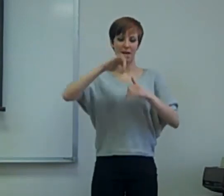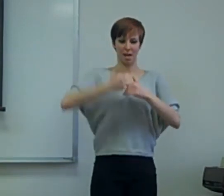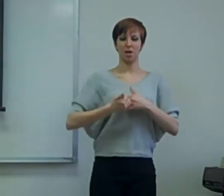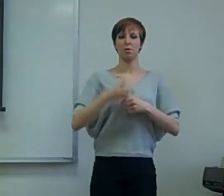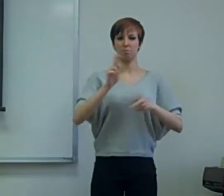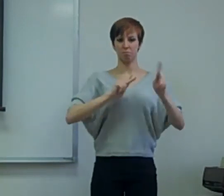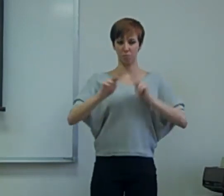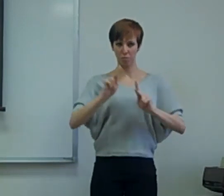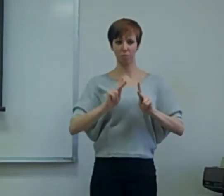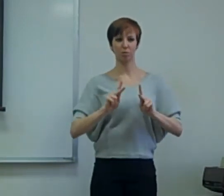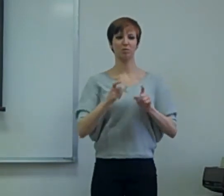gender.